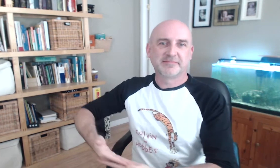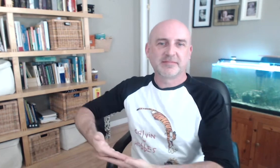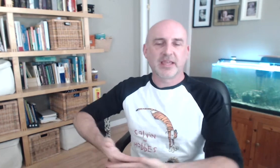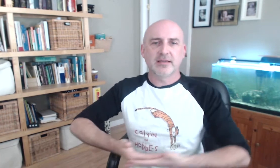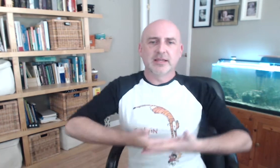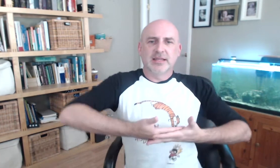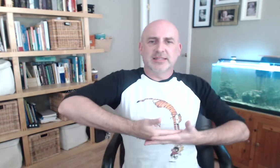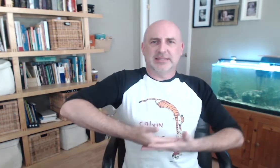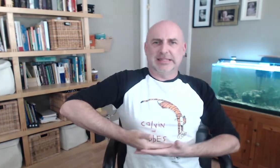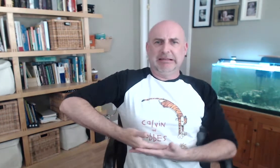Okay?